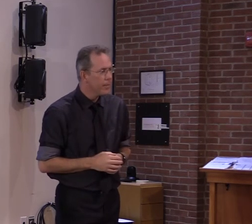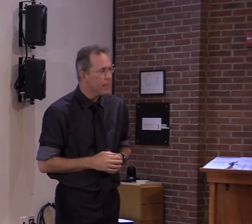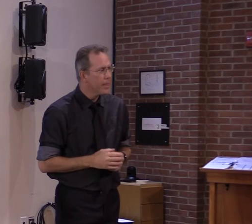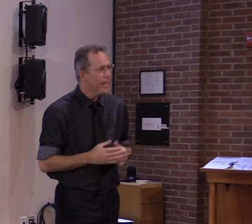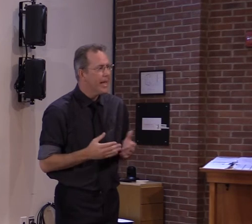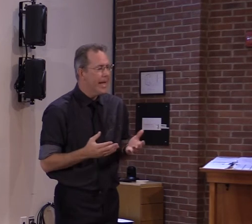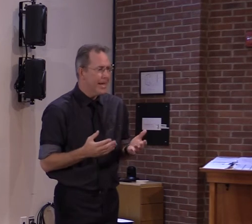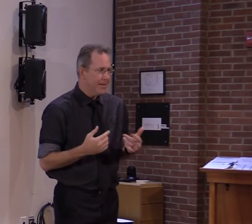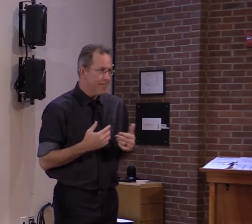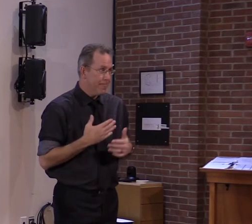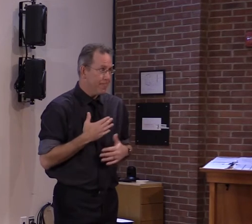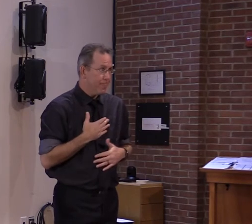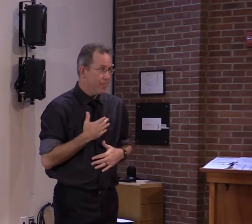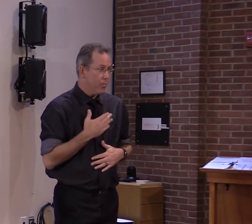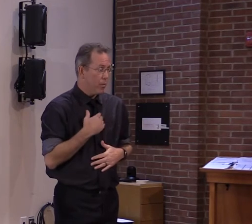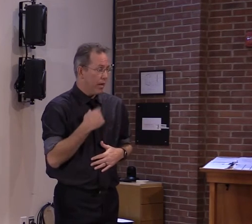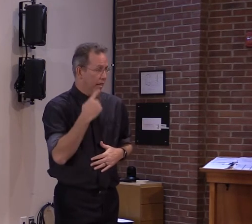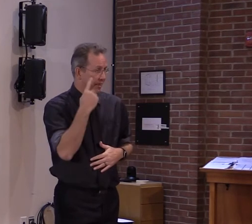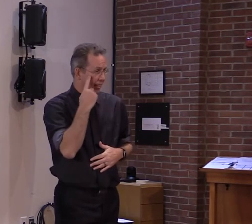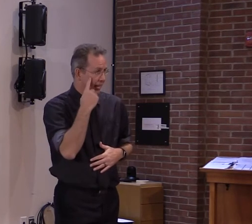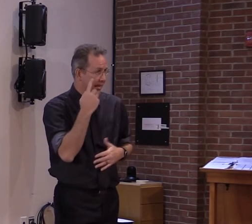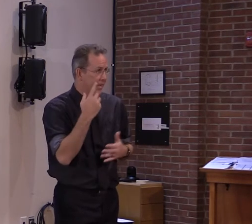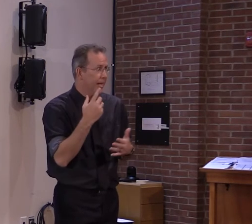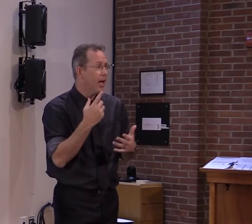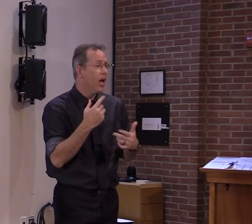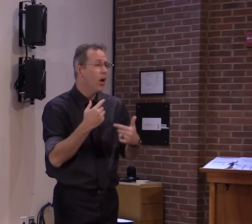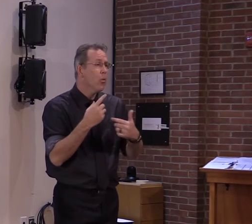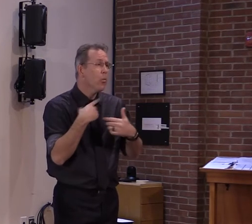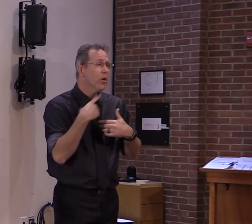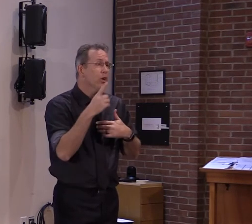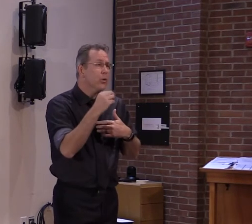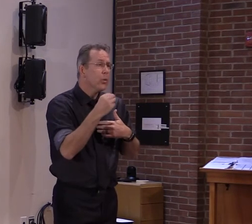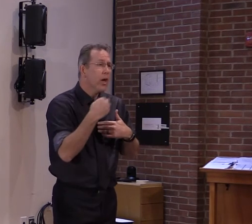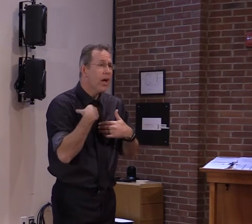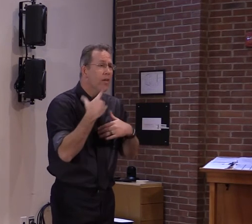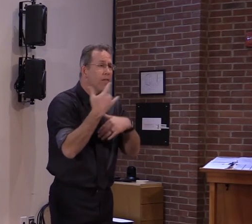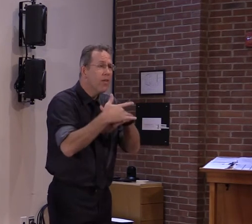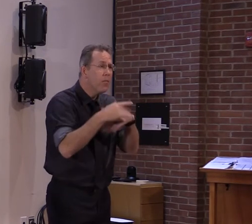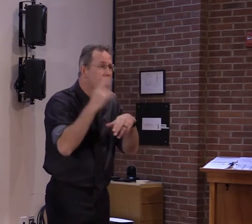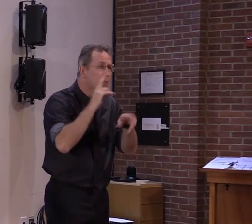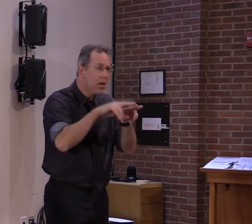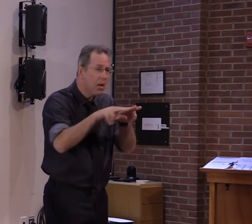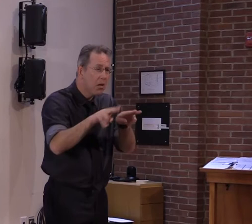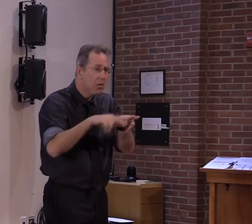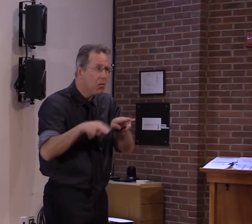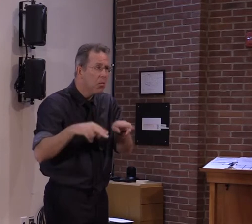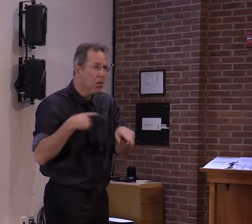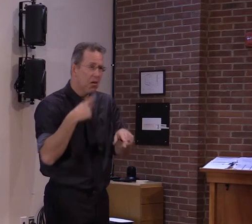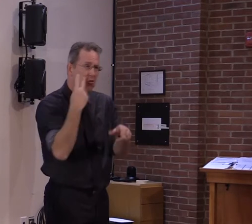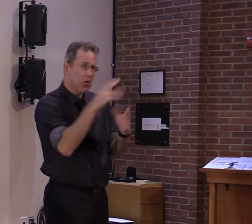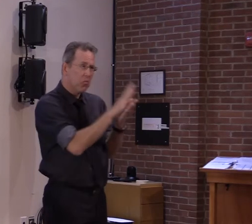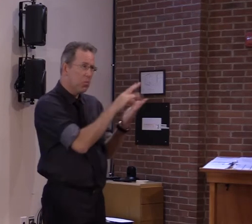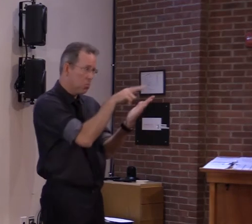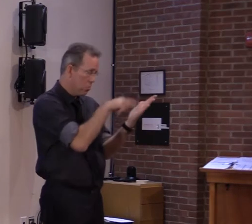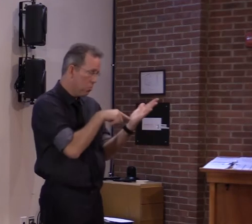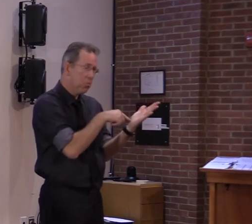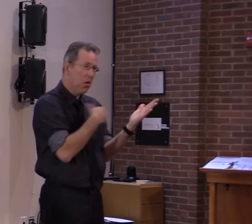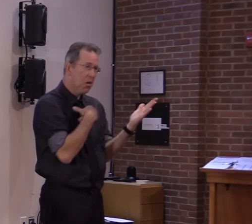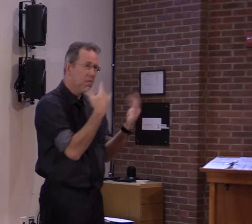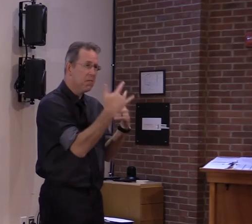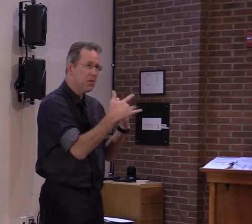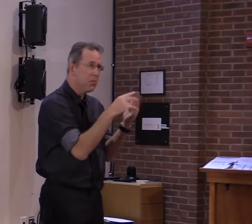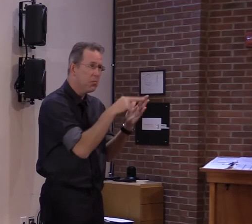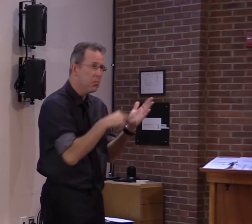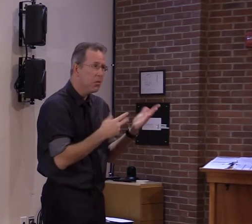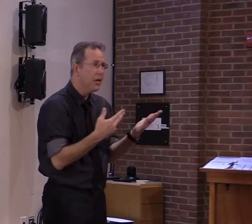up long-term care, we have available beds. I've seen the available bed list. So I can't comment